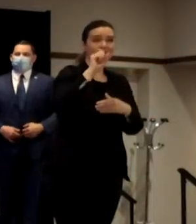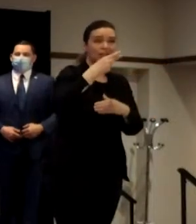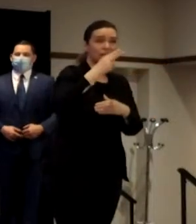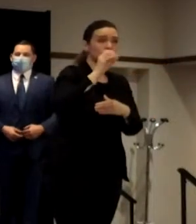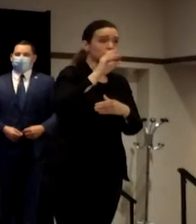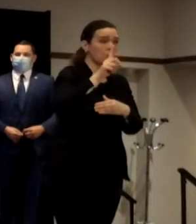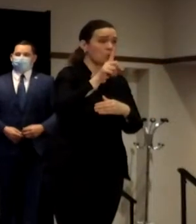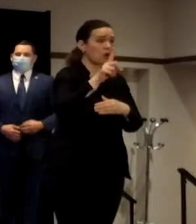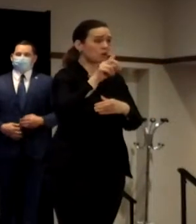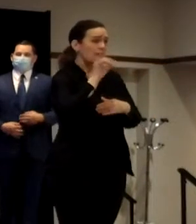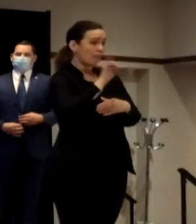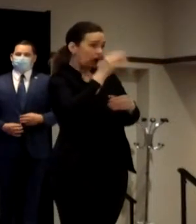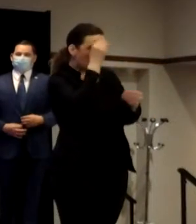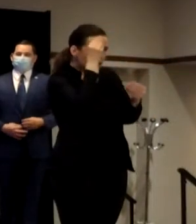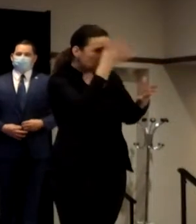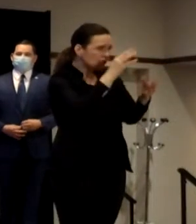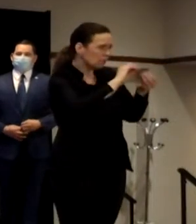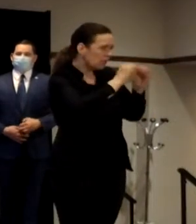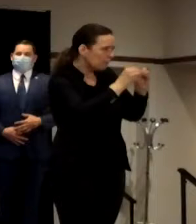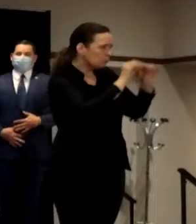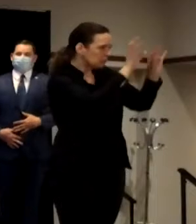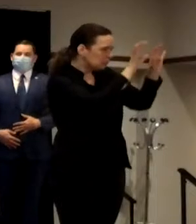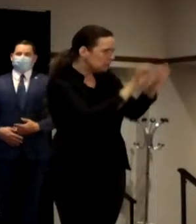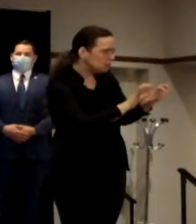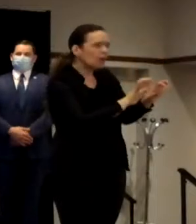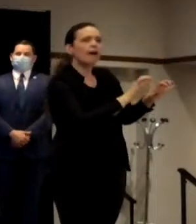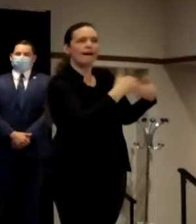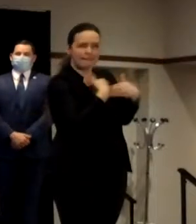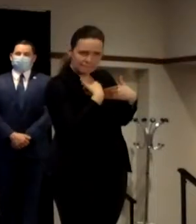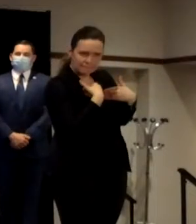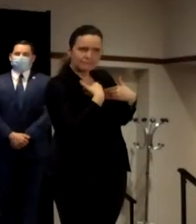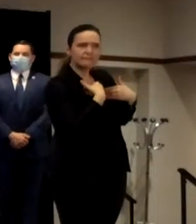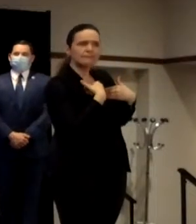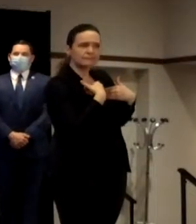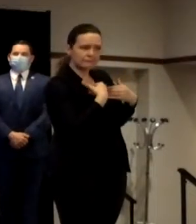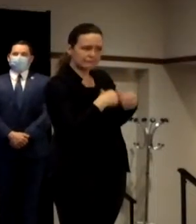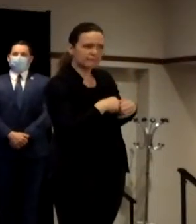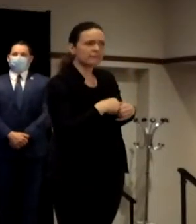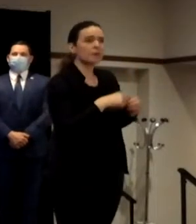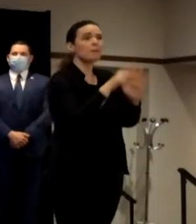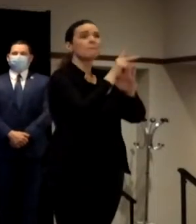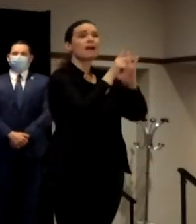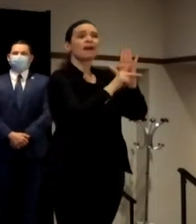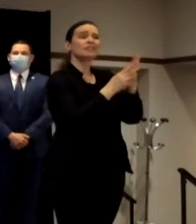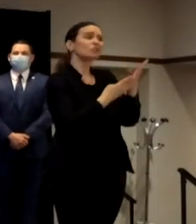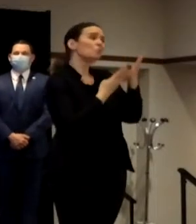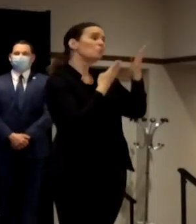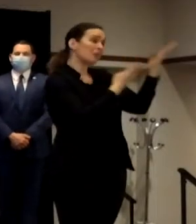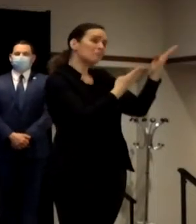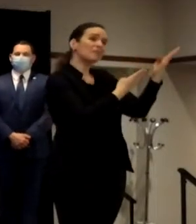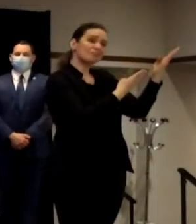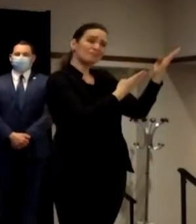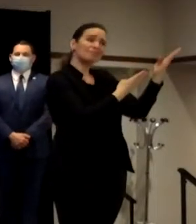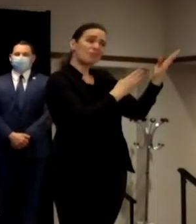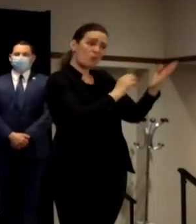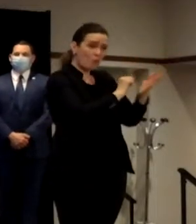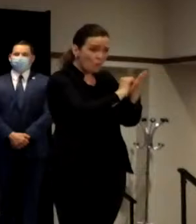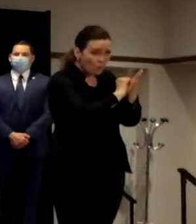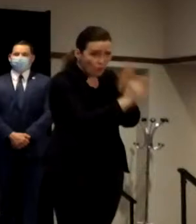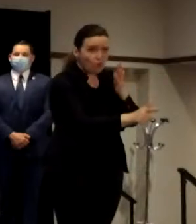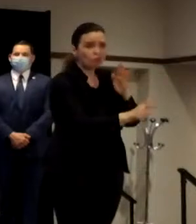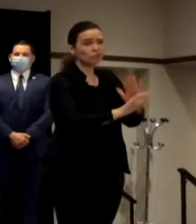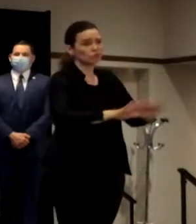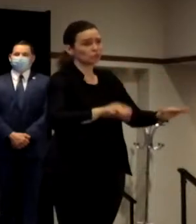can get that information. So these are the policy recommendation from us, from the health